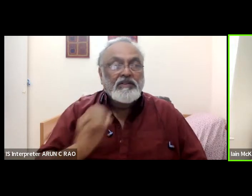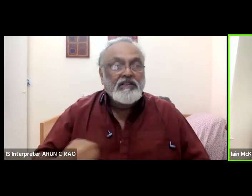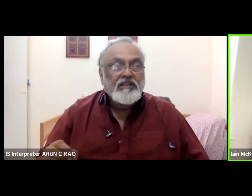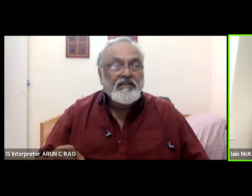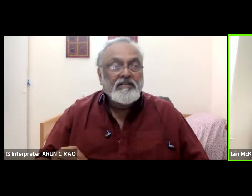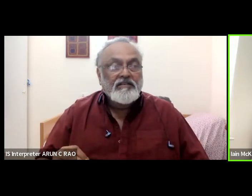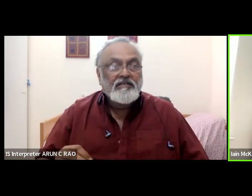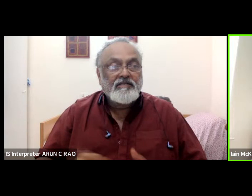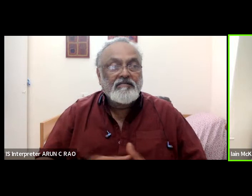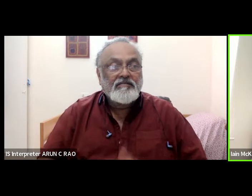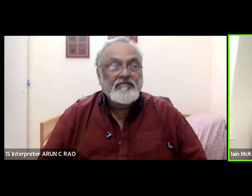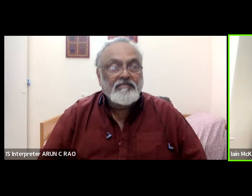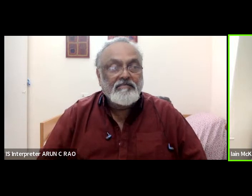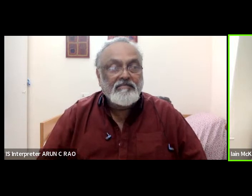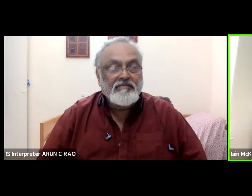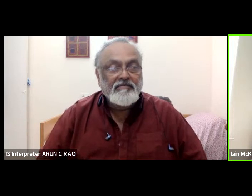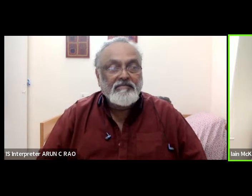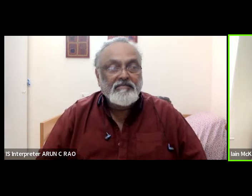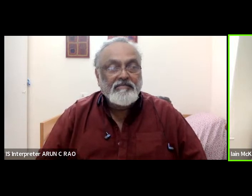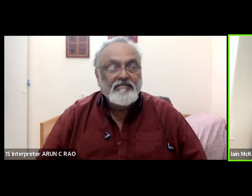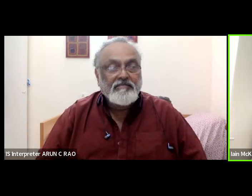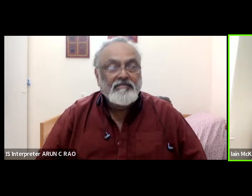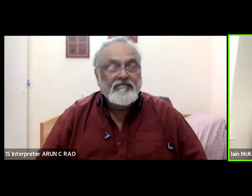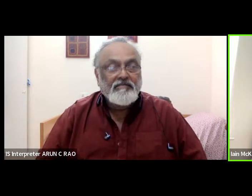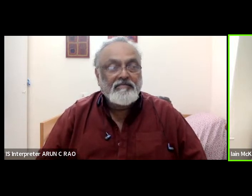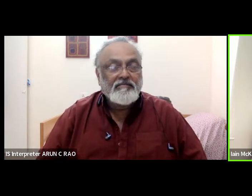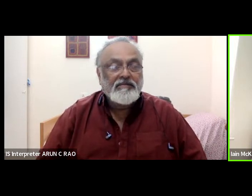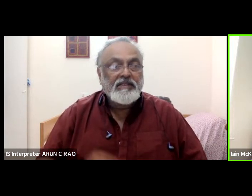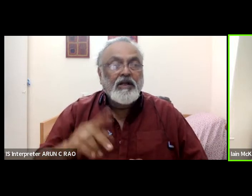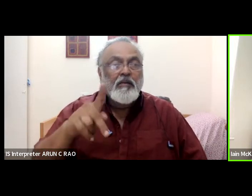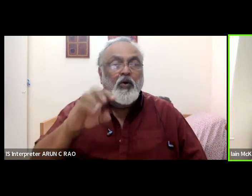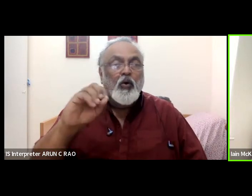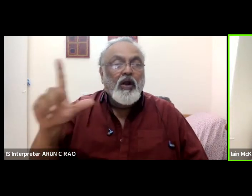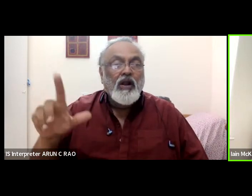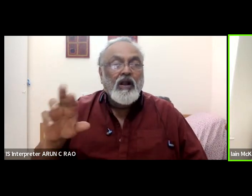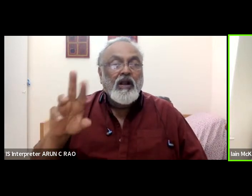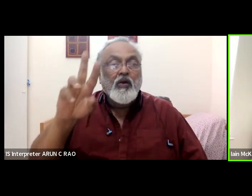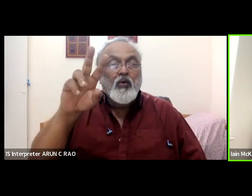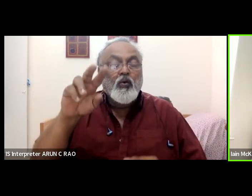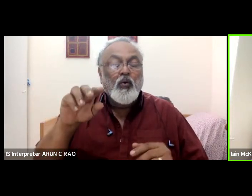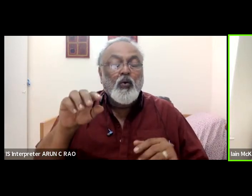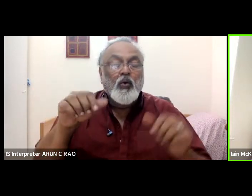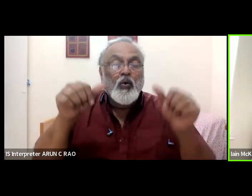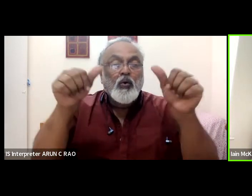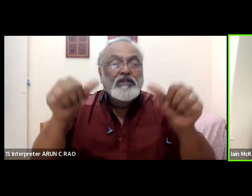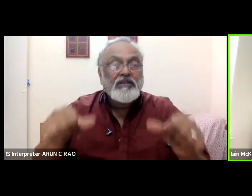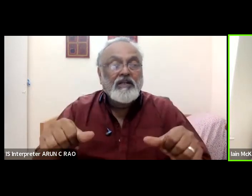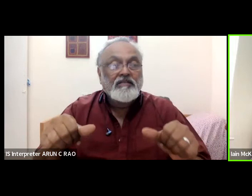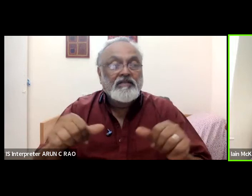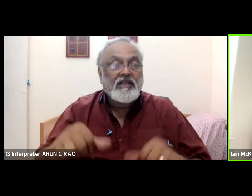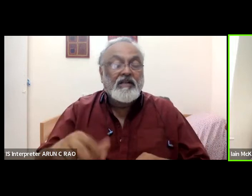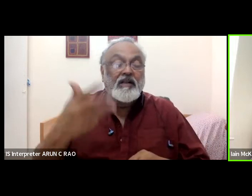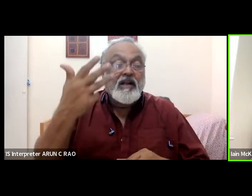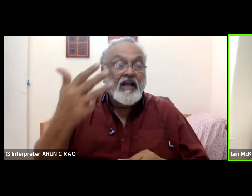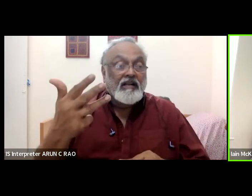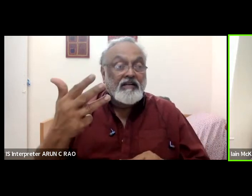3. No people said Article 4. 48% said Article 9.